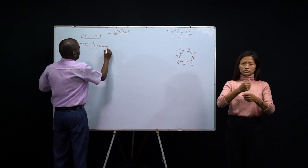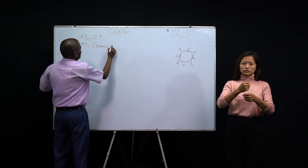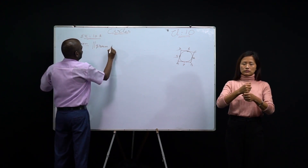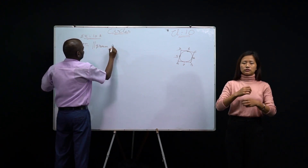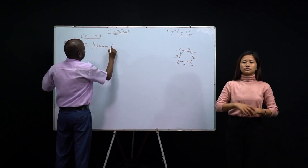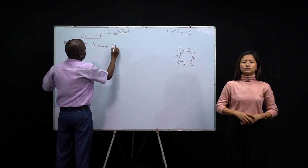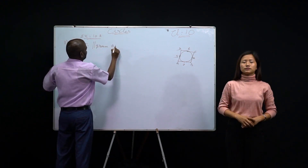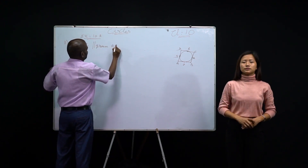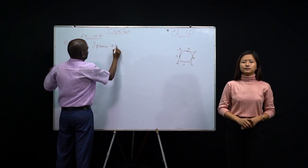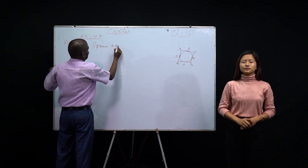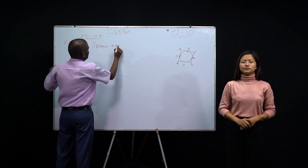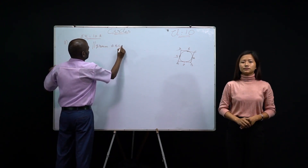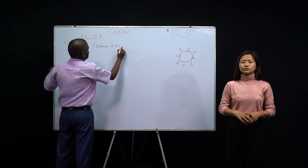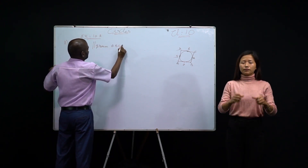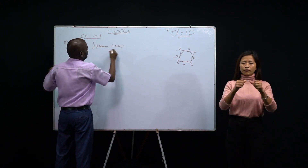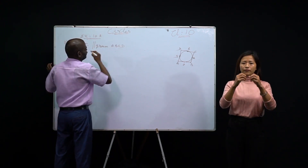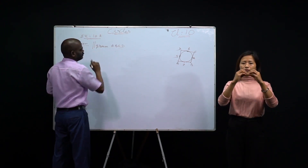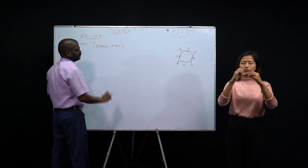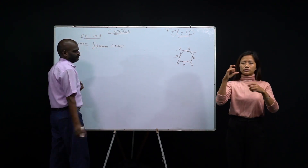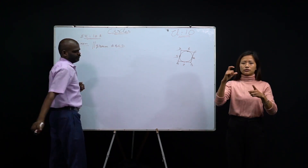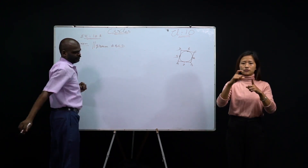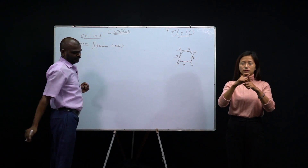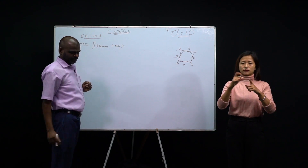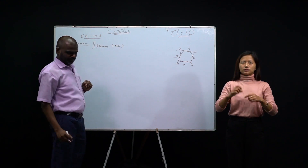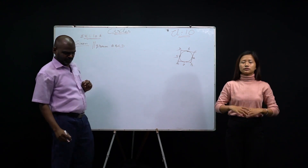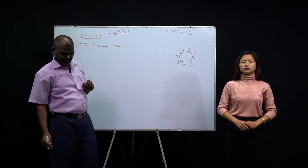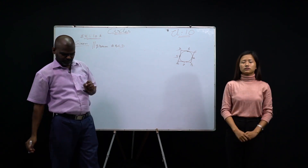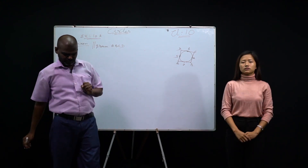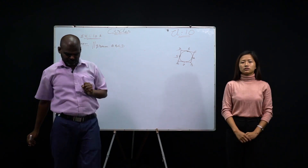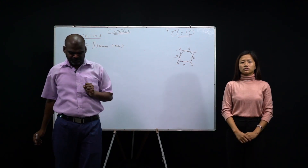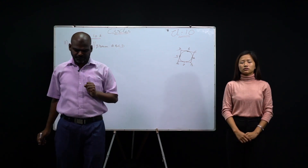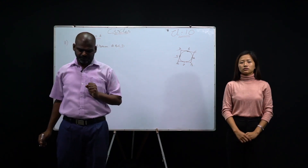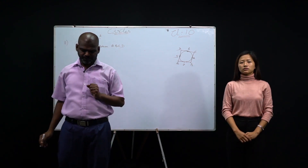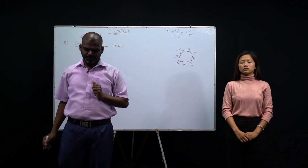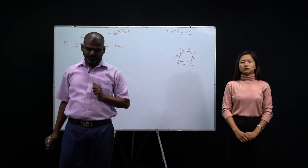Given parallelogram ABCD.